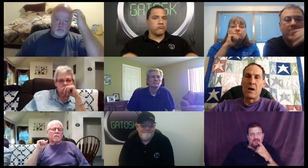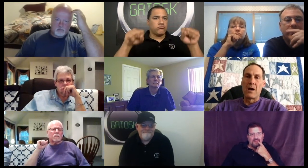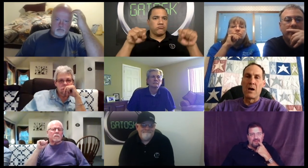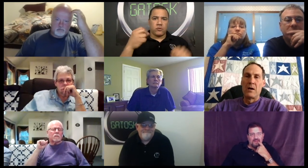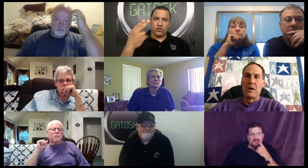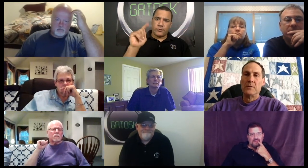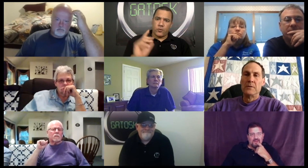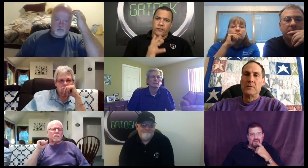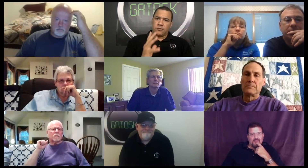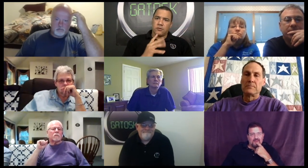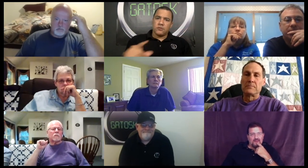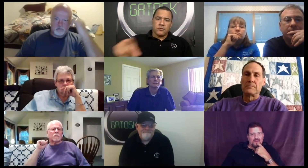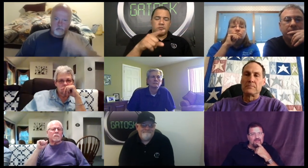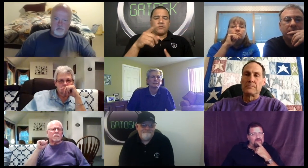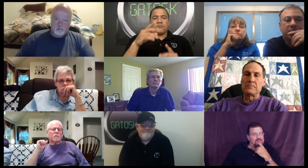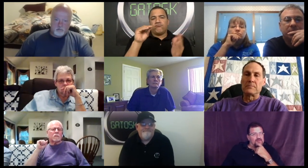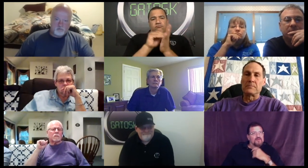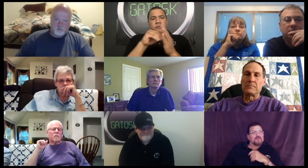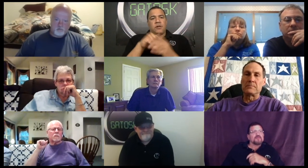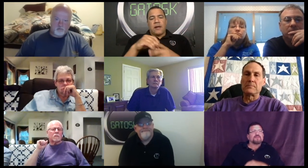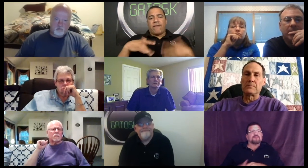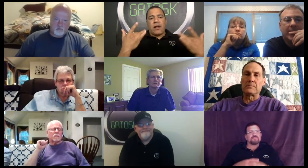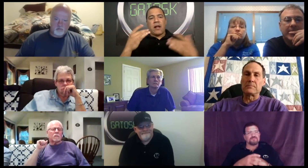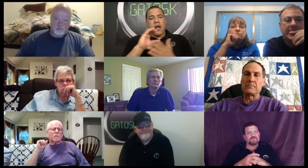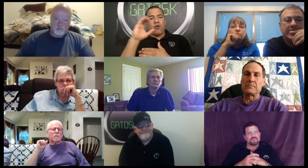HBT, if you guys would like to officially be